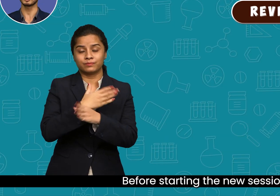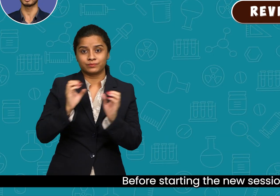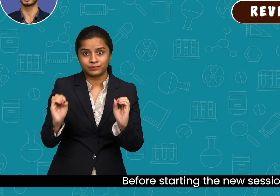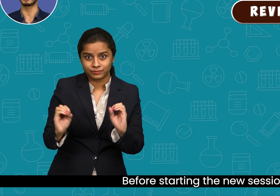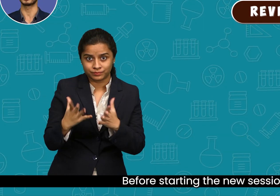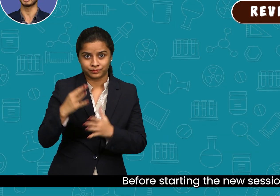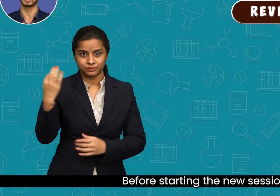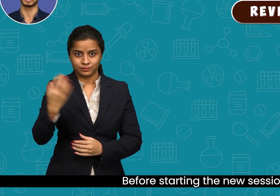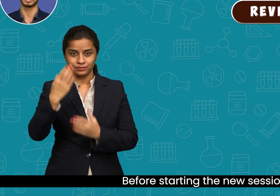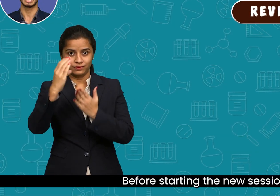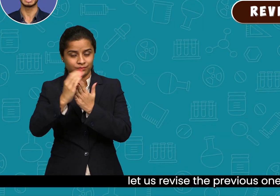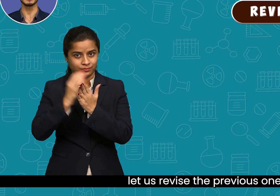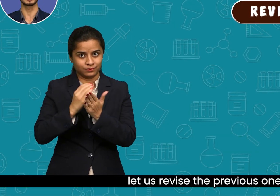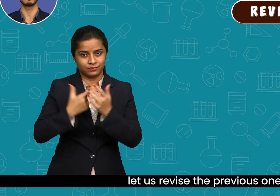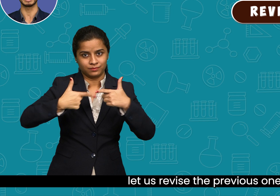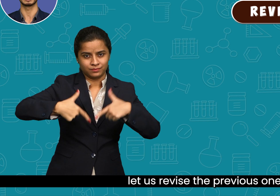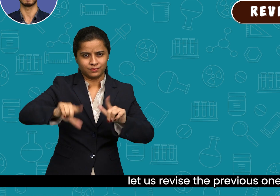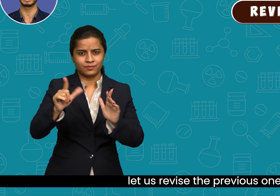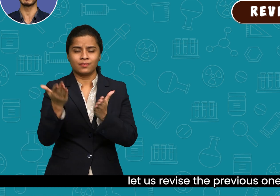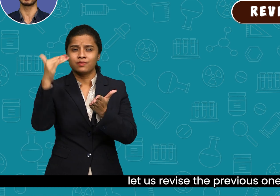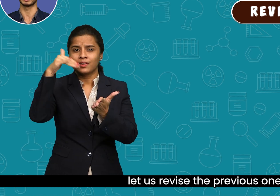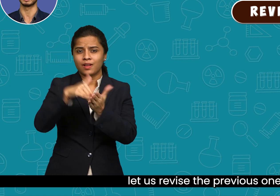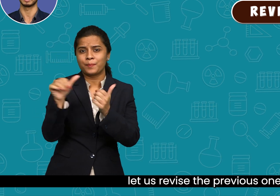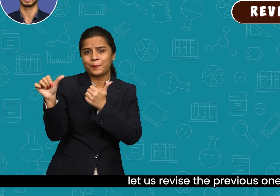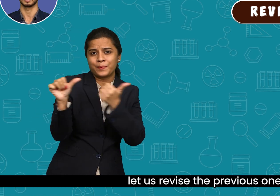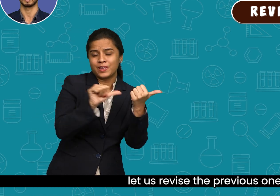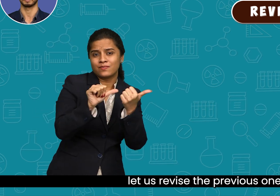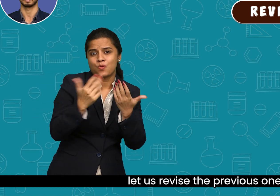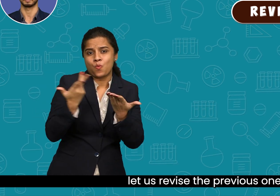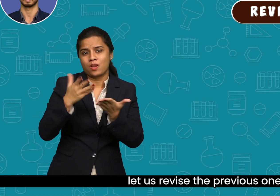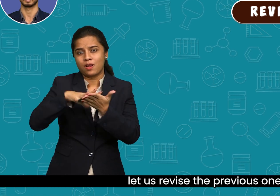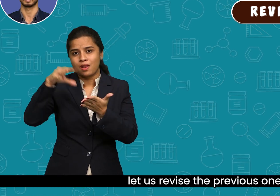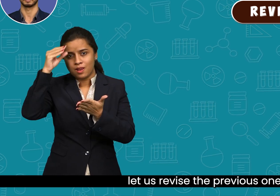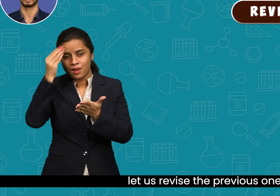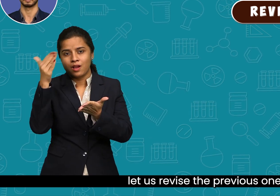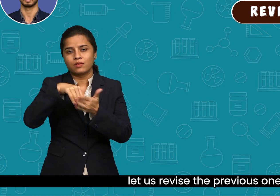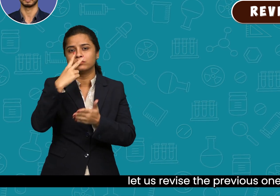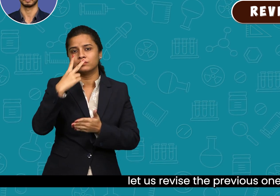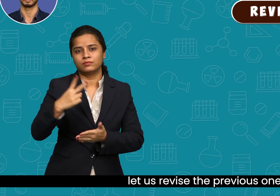Before starting a new session, let us revise previous ones.